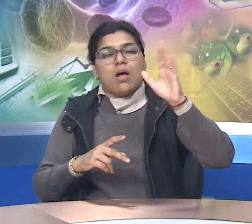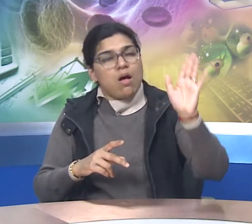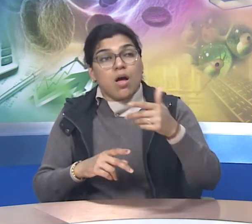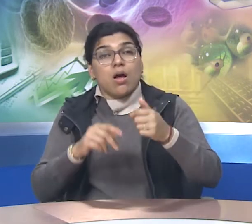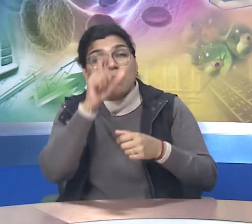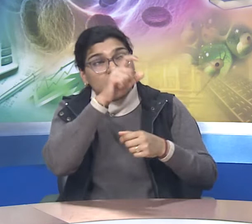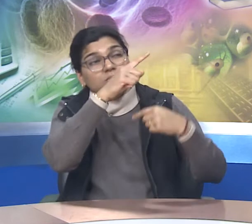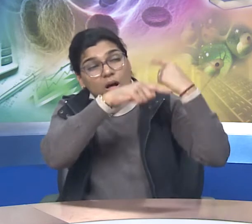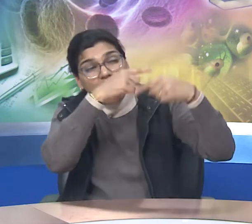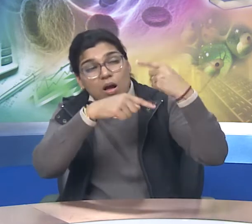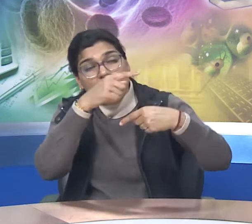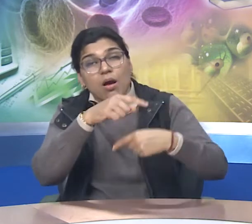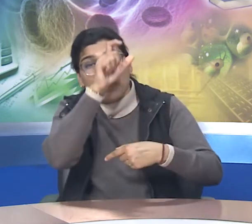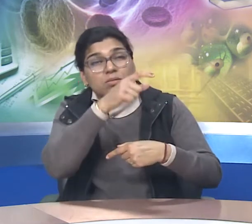and gone,